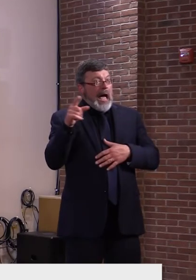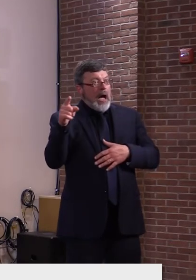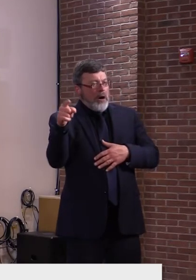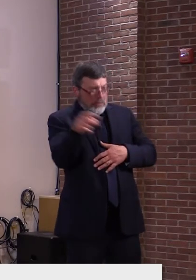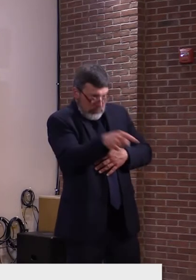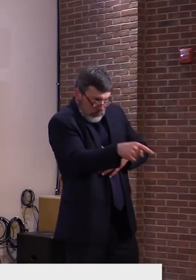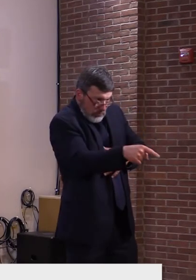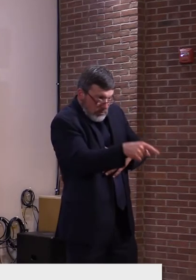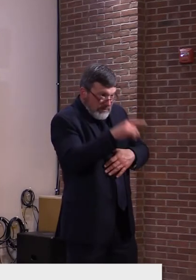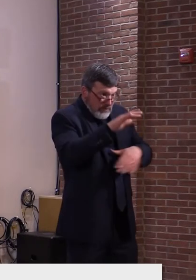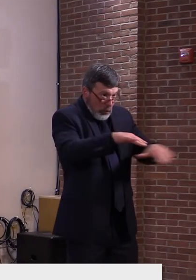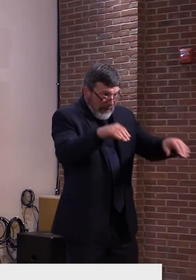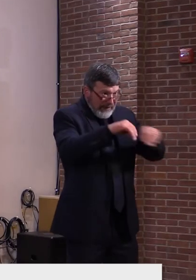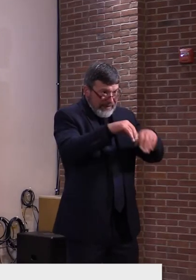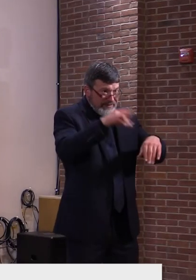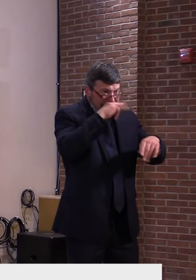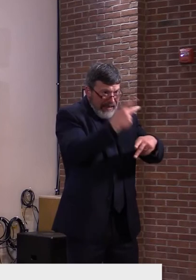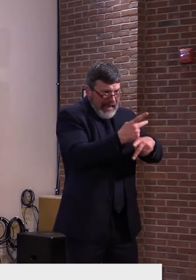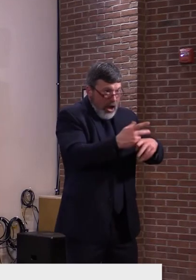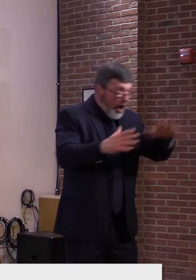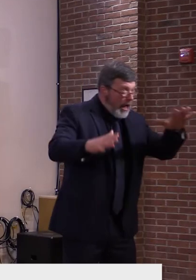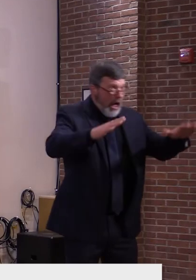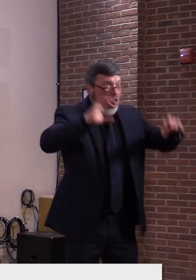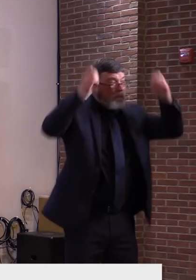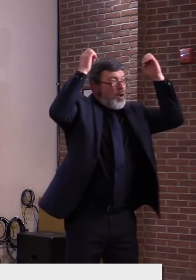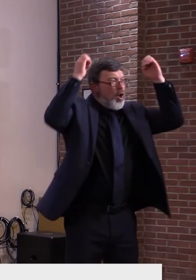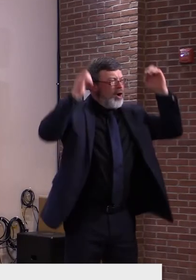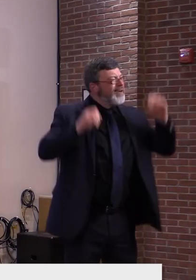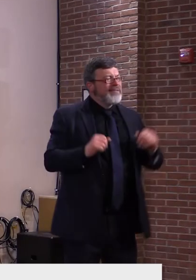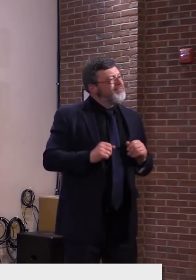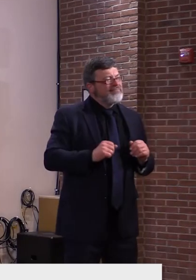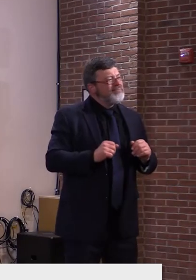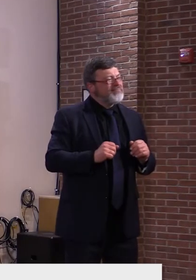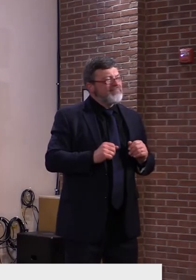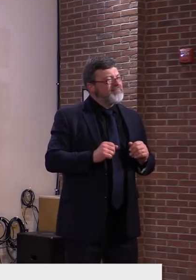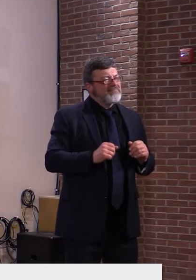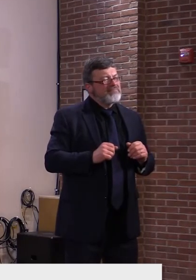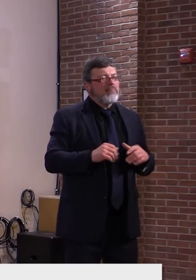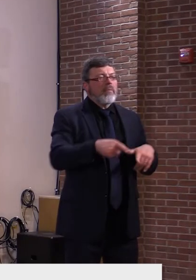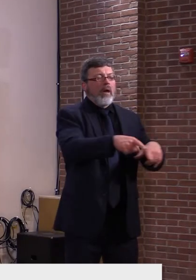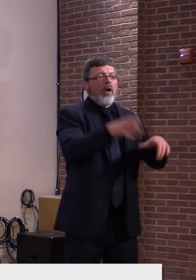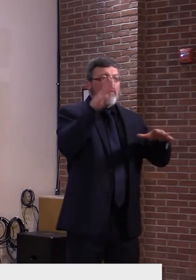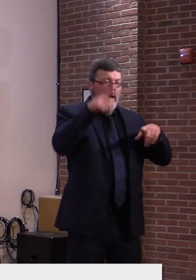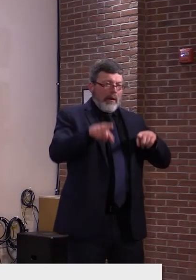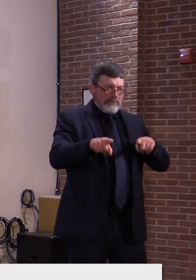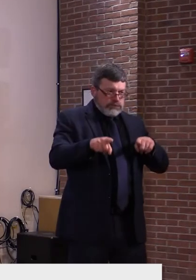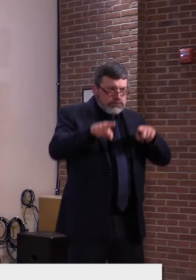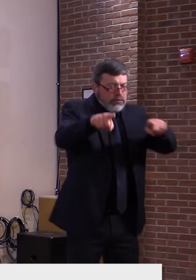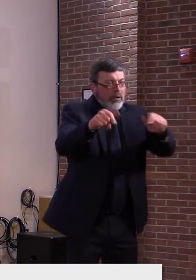just reflecting the society and the community that they live in.